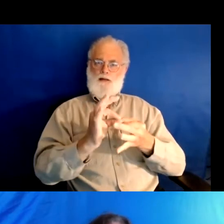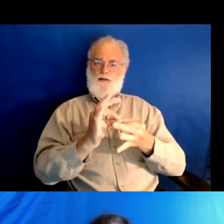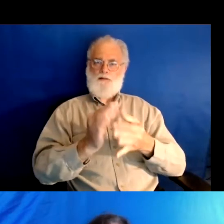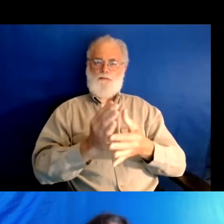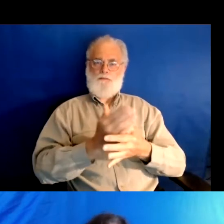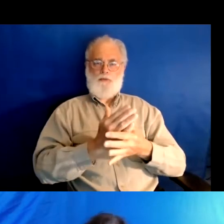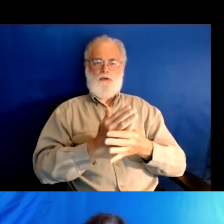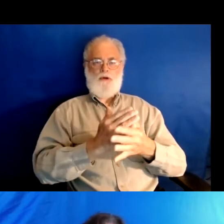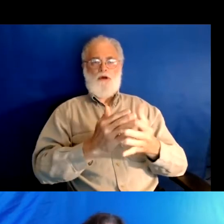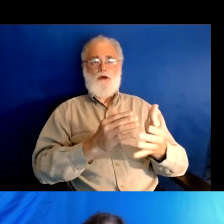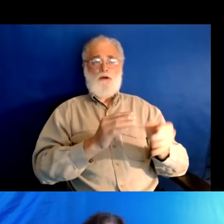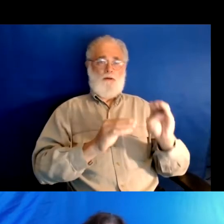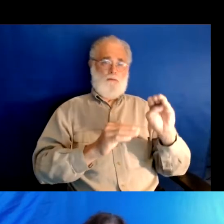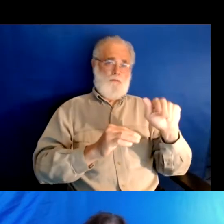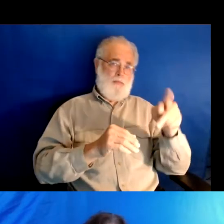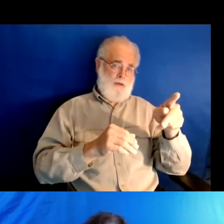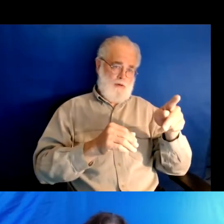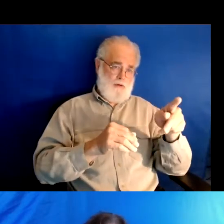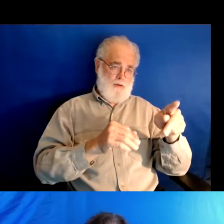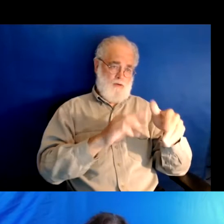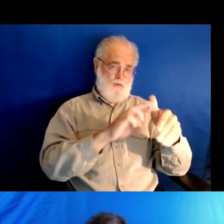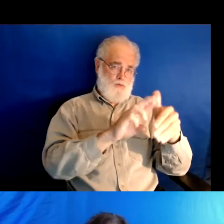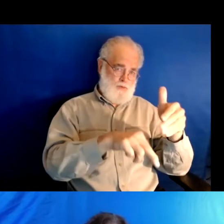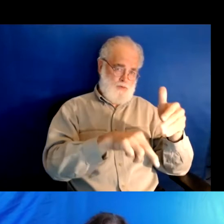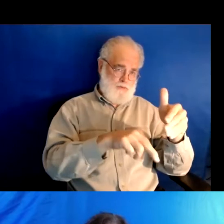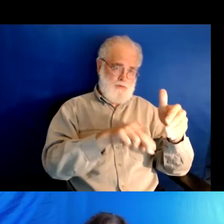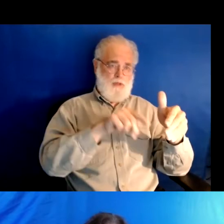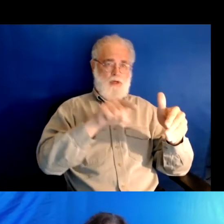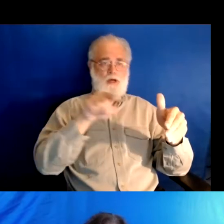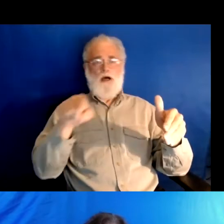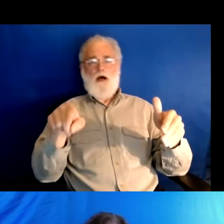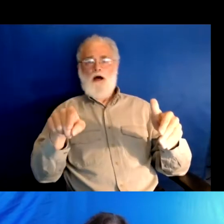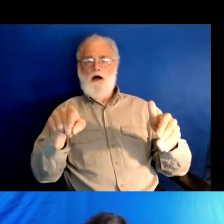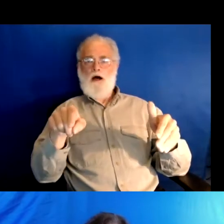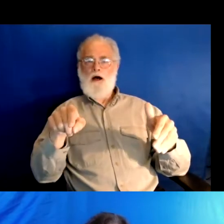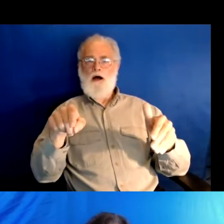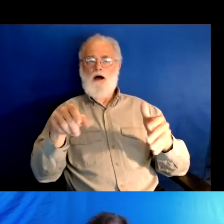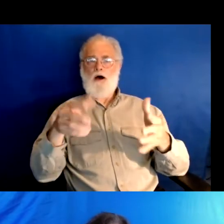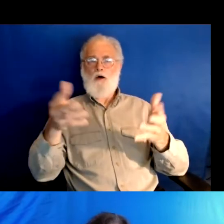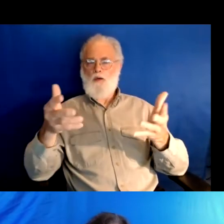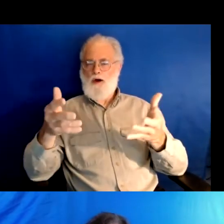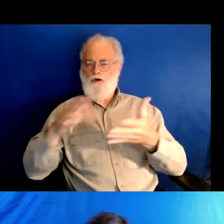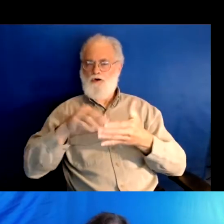How teachers can make that connection between the MAP results